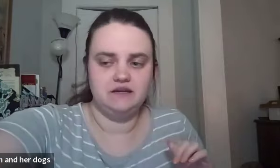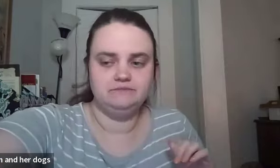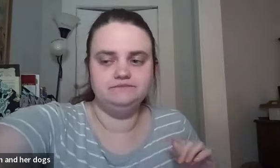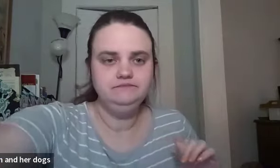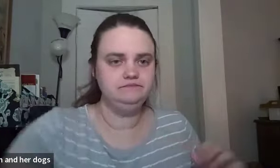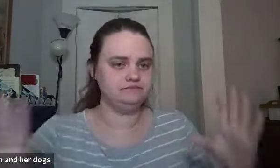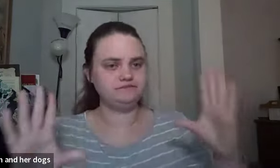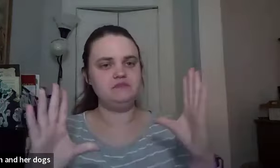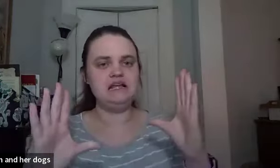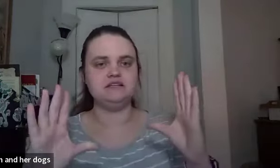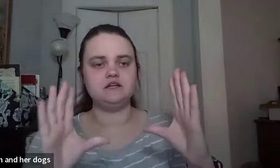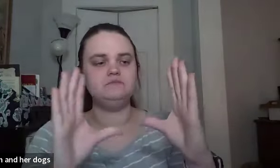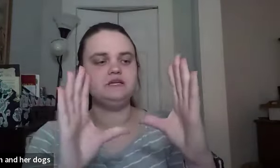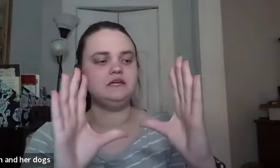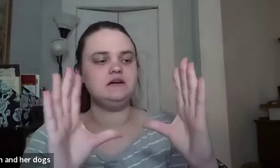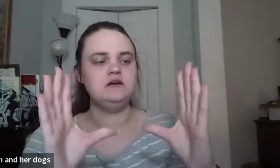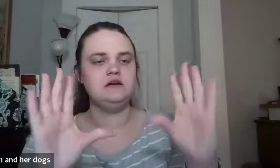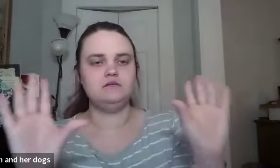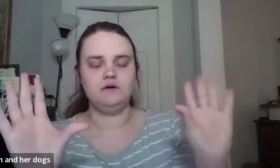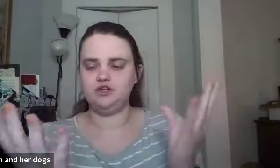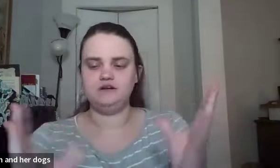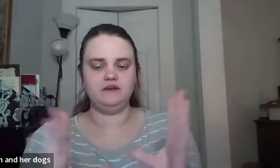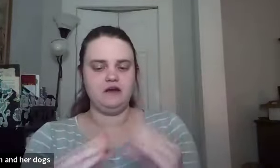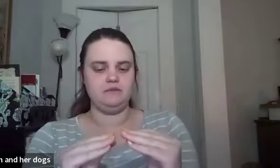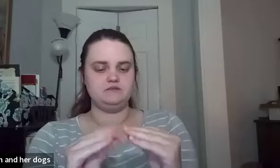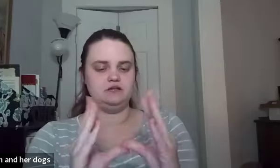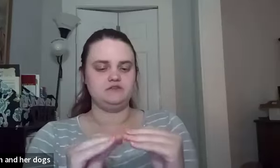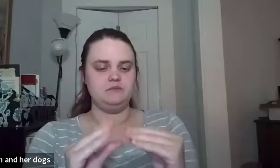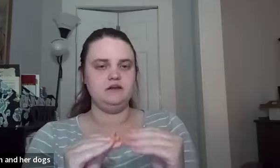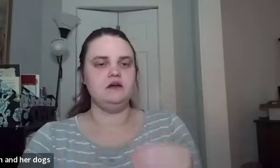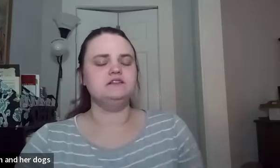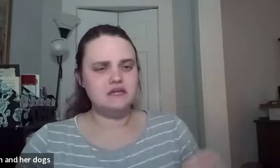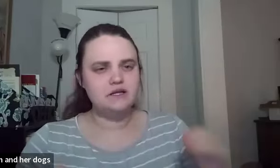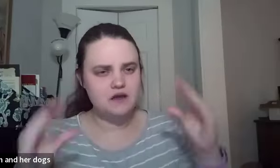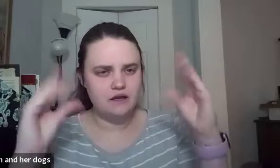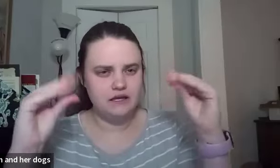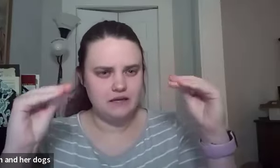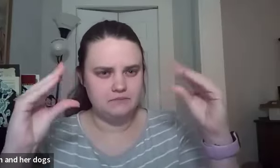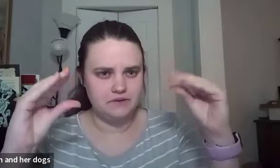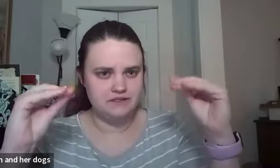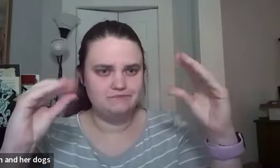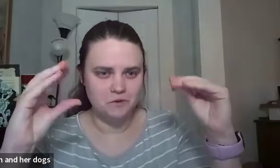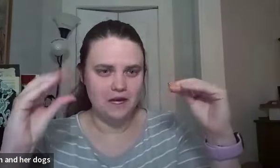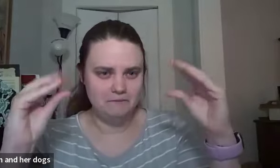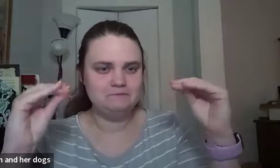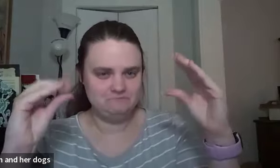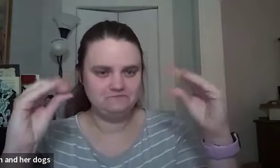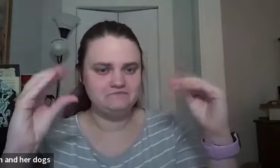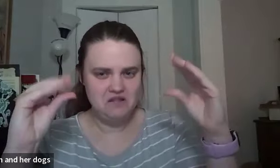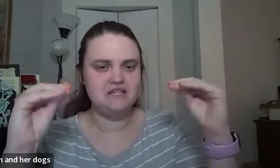meeting is going to be, I'm trying to think of how the best way to describe it. Think about talking hand puppets, okay? That's